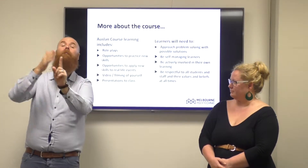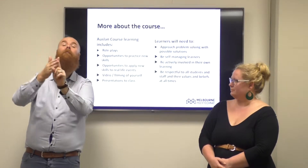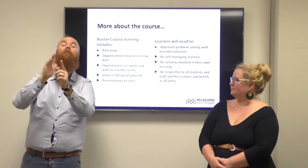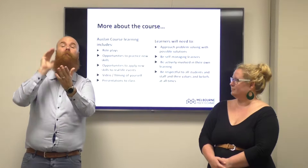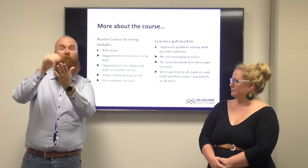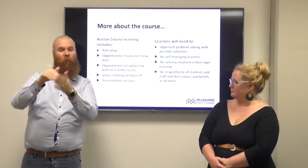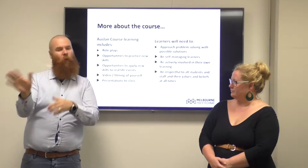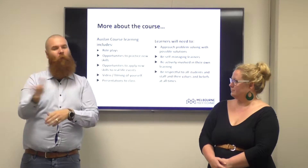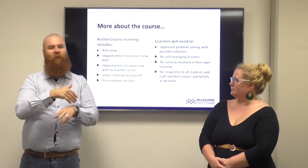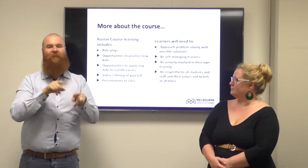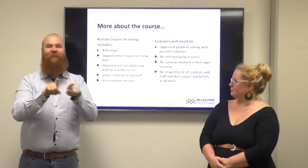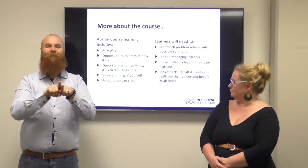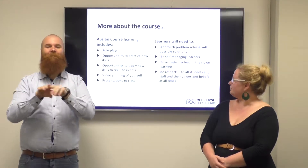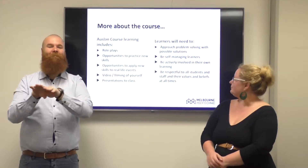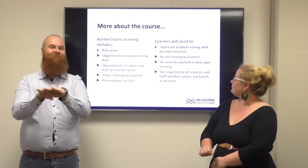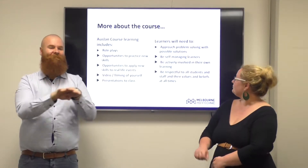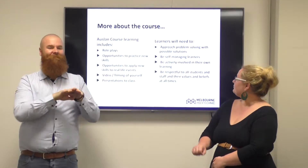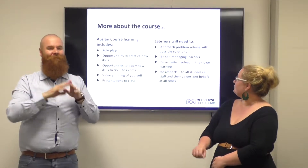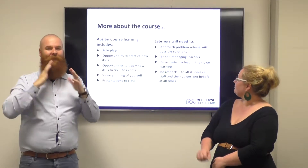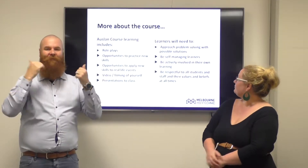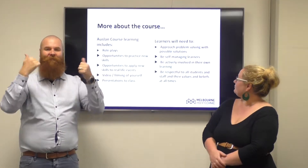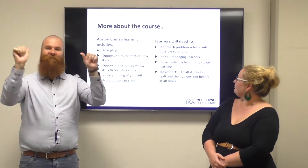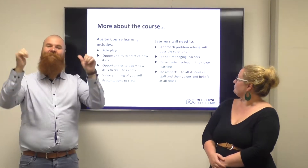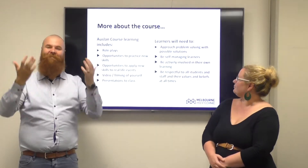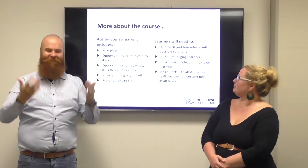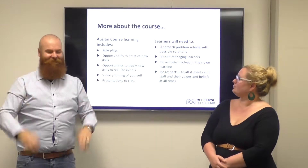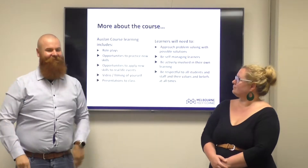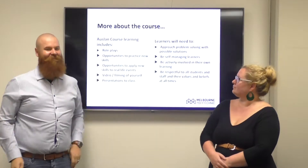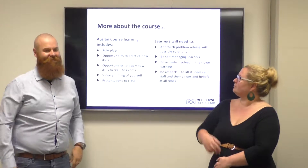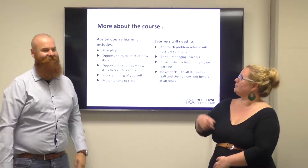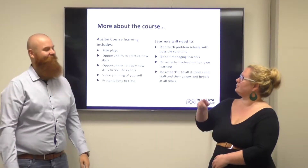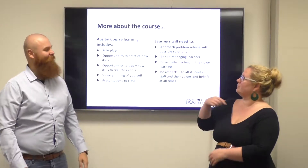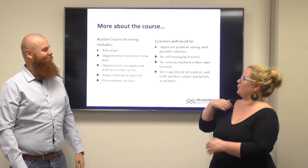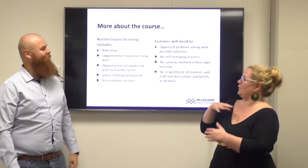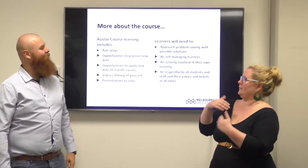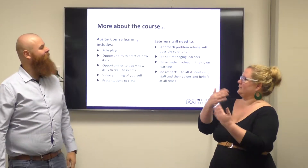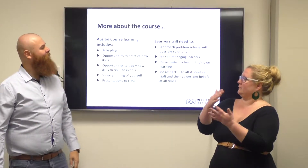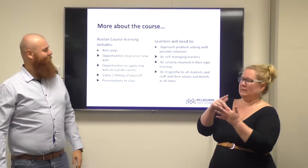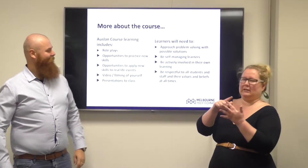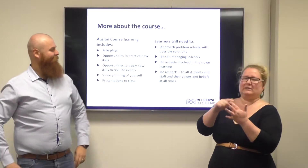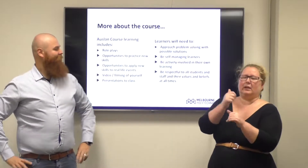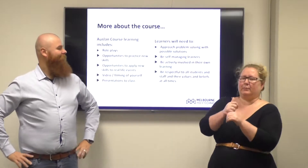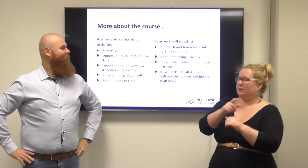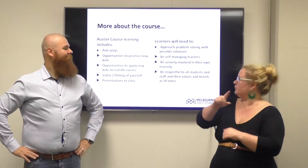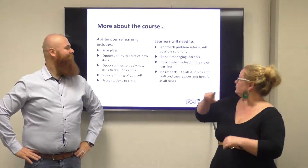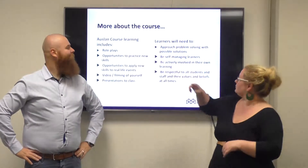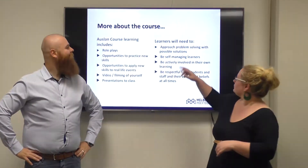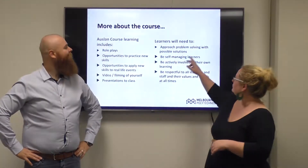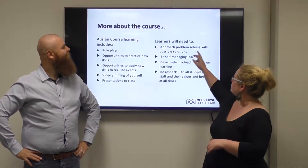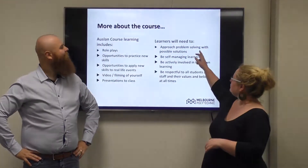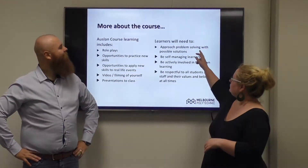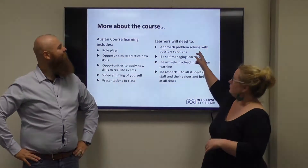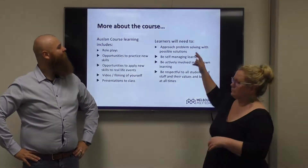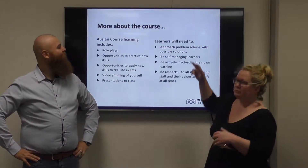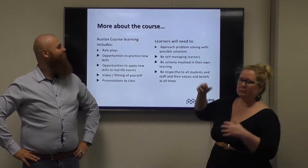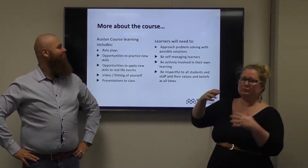front, but you know, we're all similar and we all just want to succeed and learn. I want to give an example.